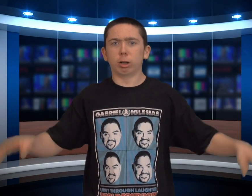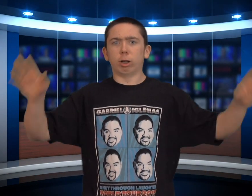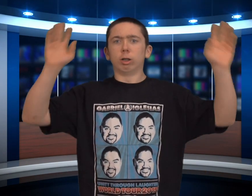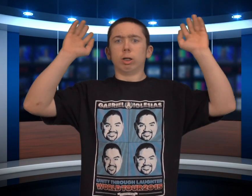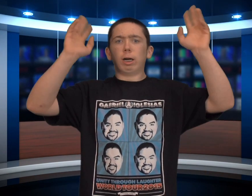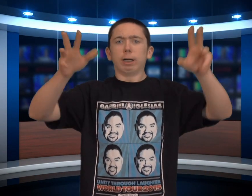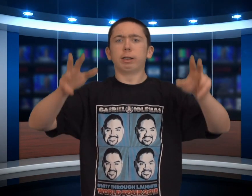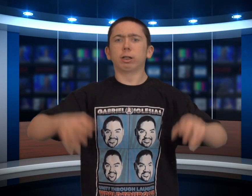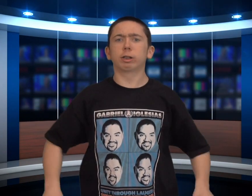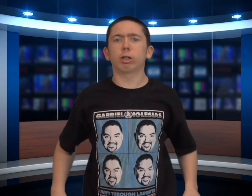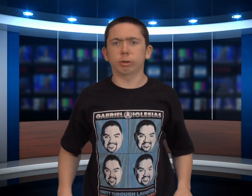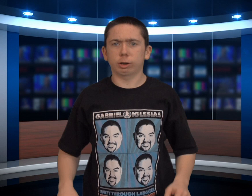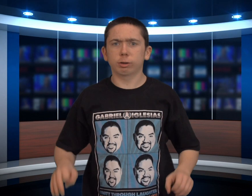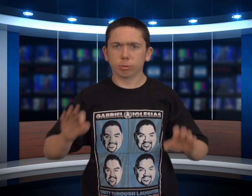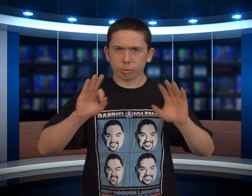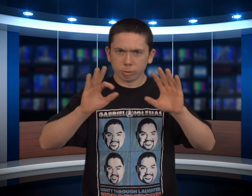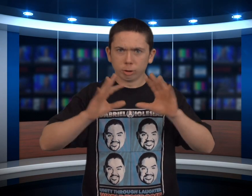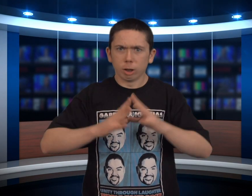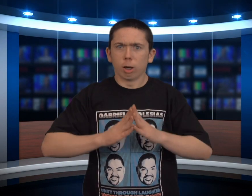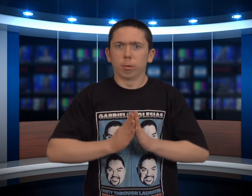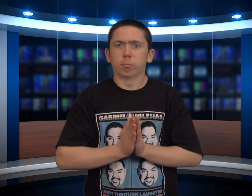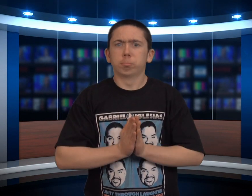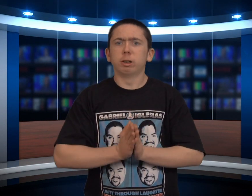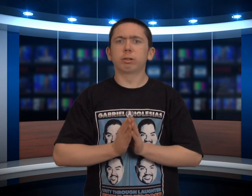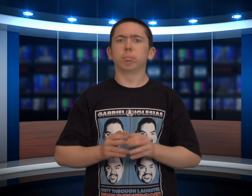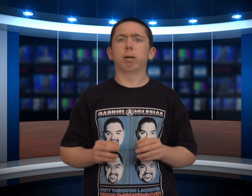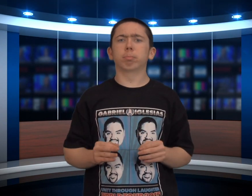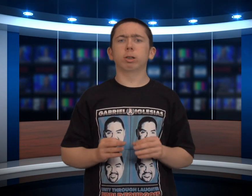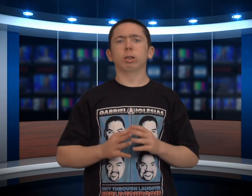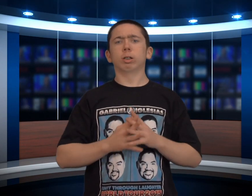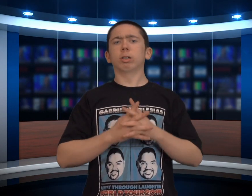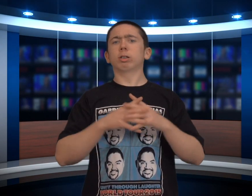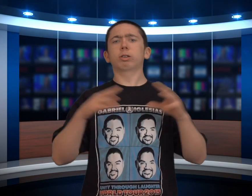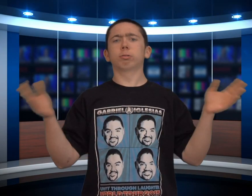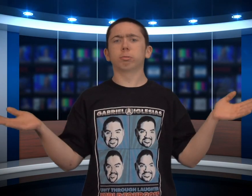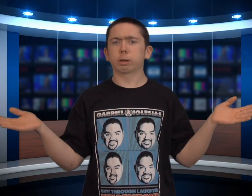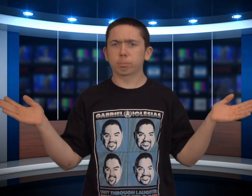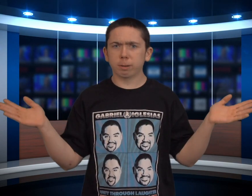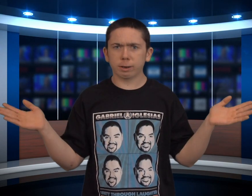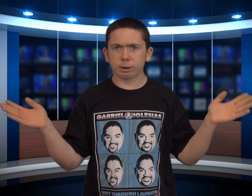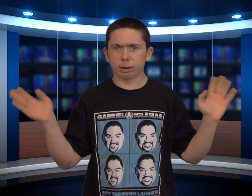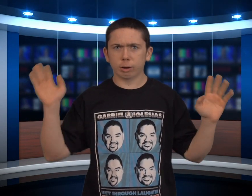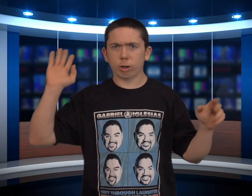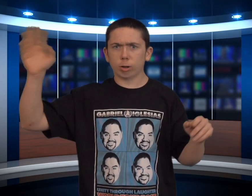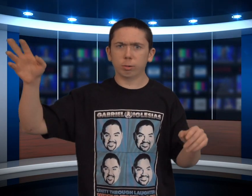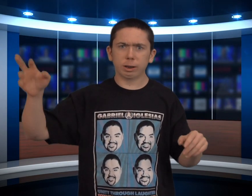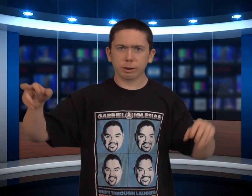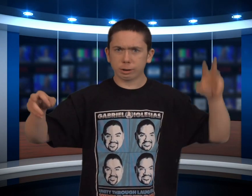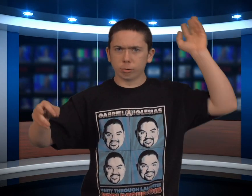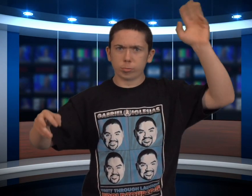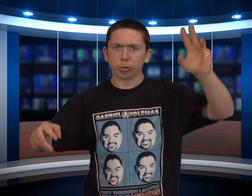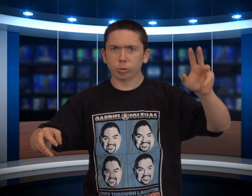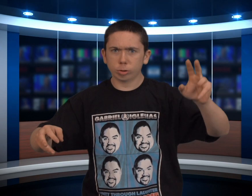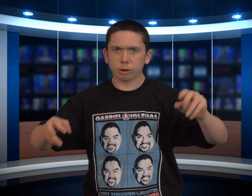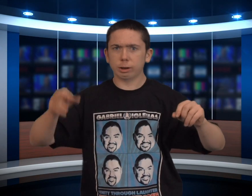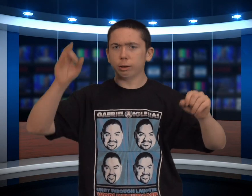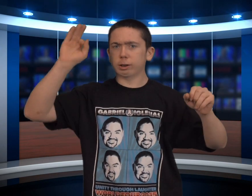Well, young adults, please remember to respect the hallways and the rules and the